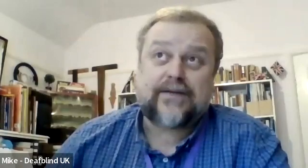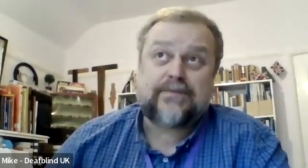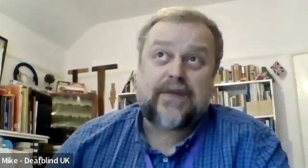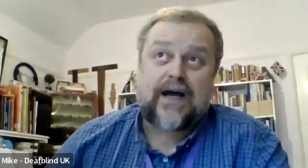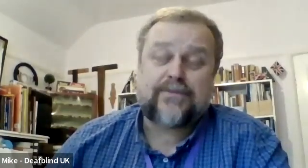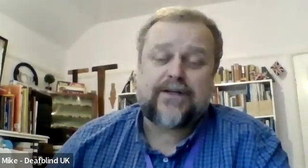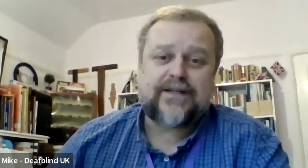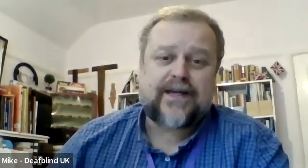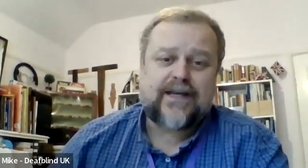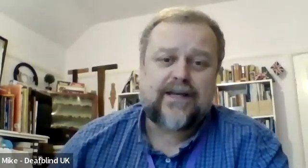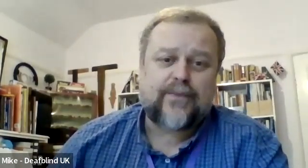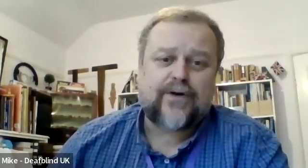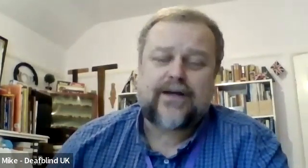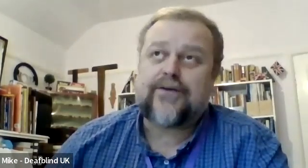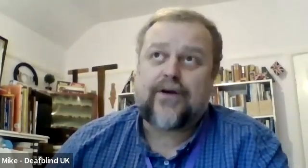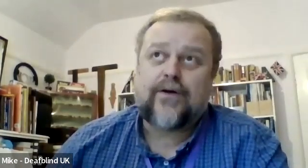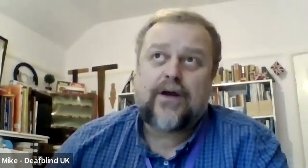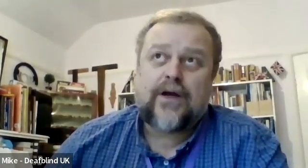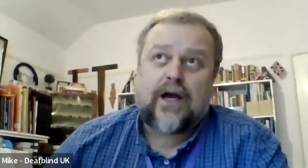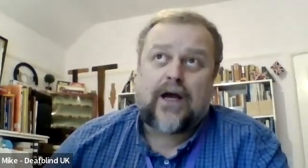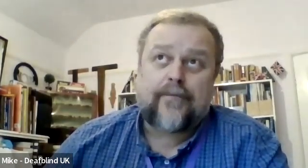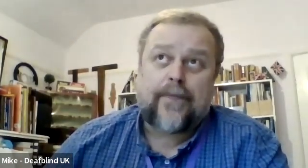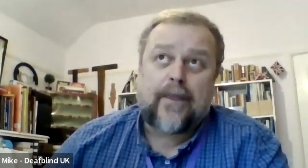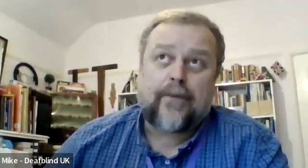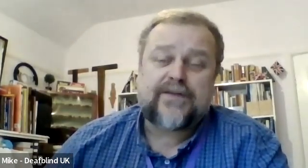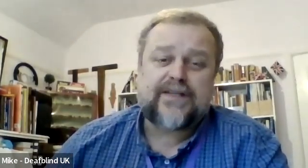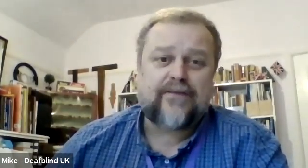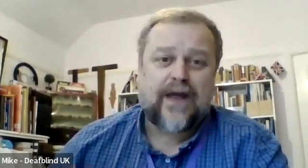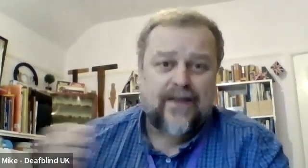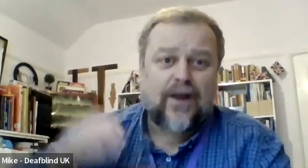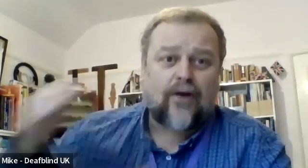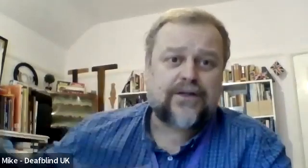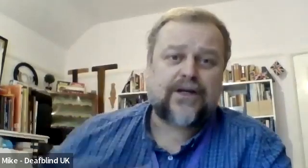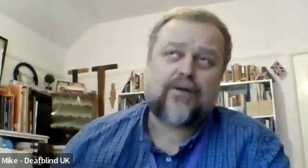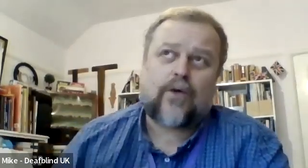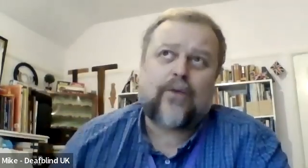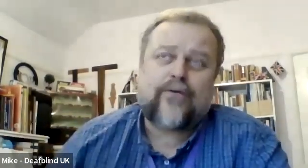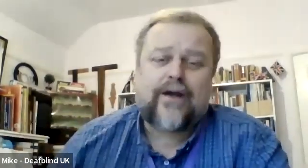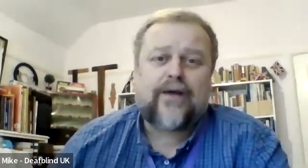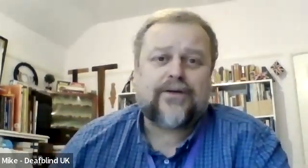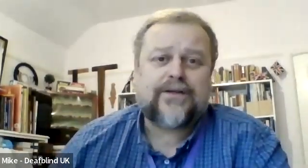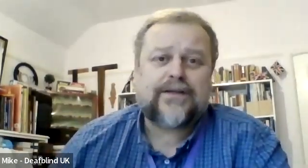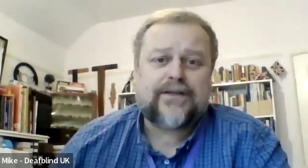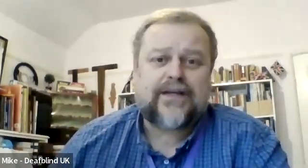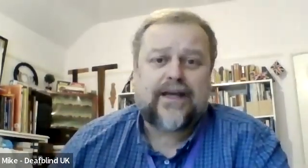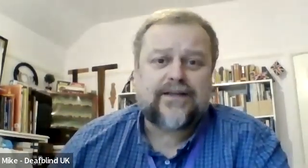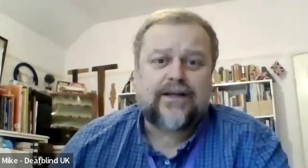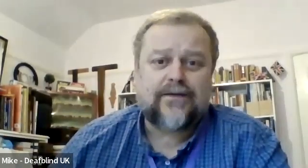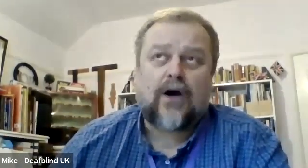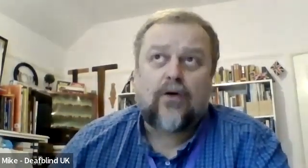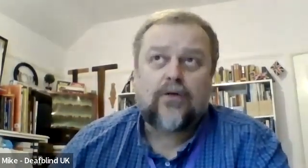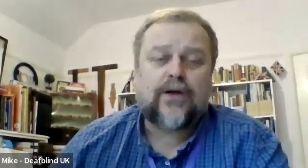yes, absolutely taking your point, Andrew. But obviously, in the long term, what we're really wanting to see is that the